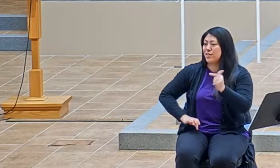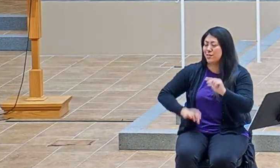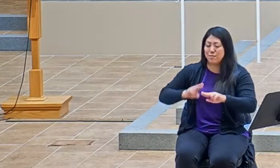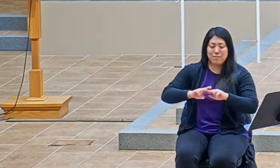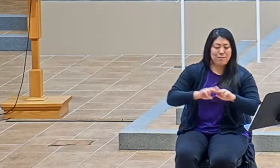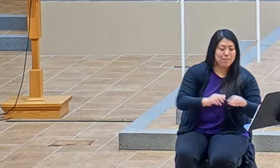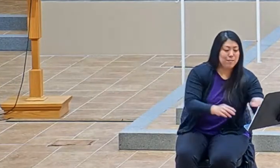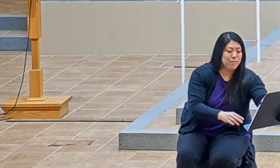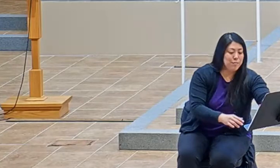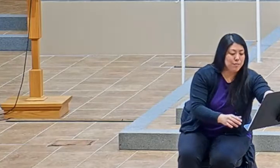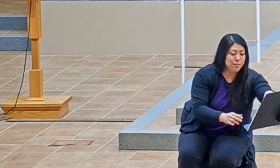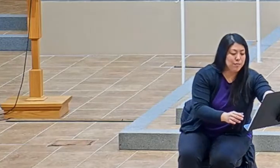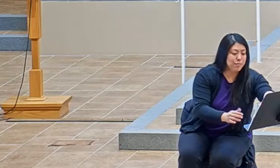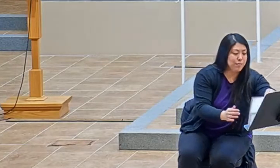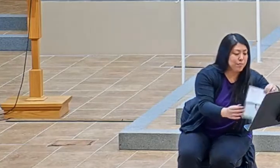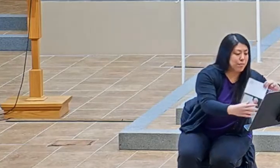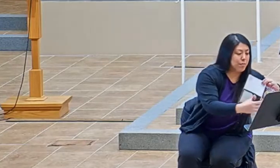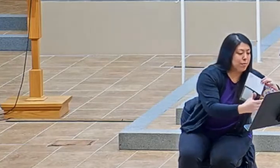Praise to you, Lord Jesus Christ.